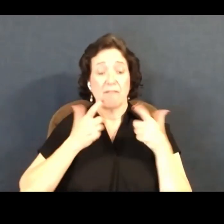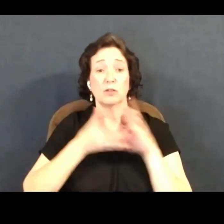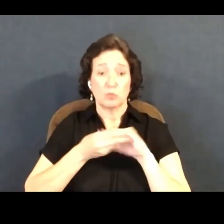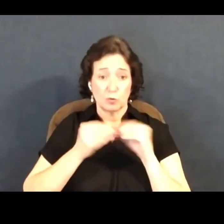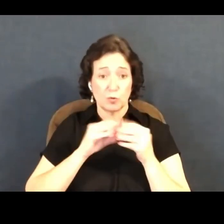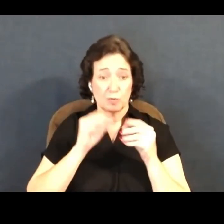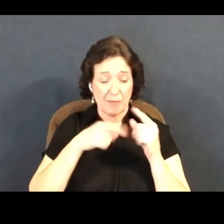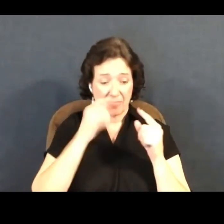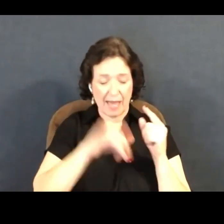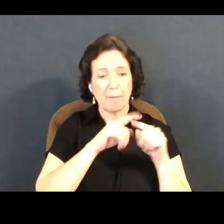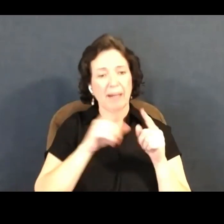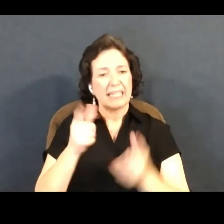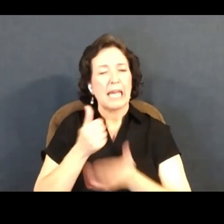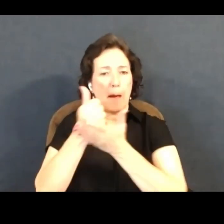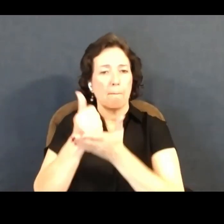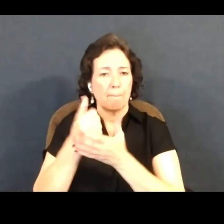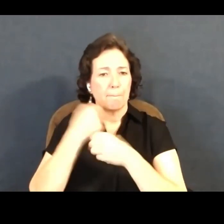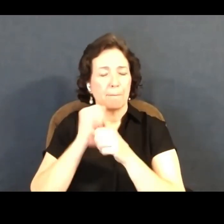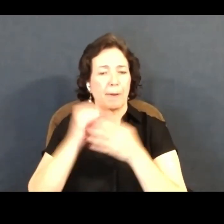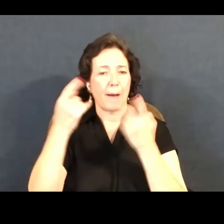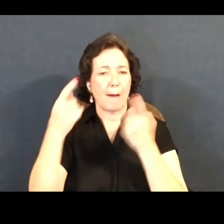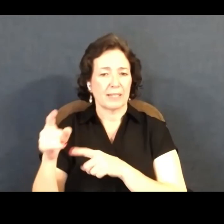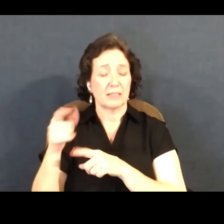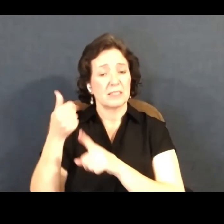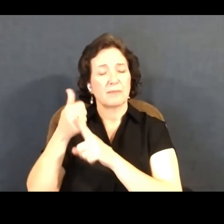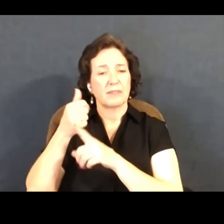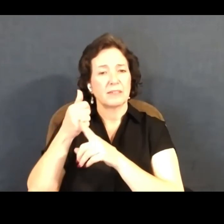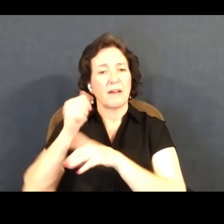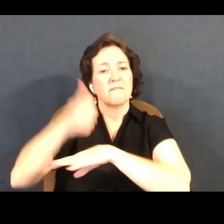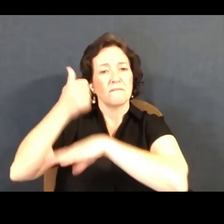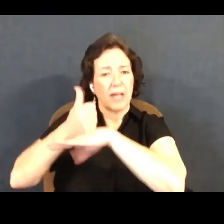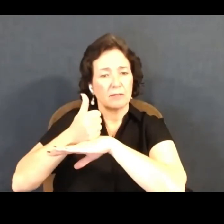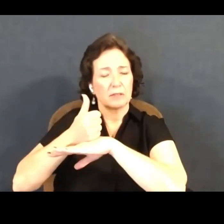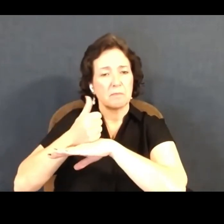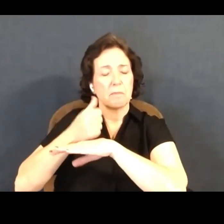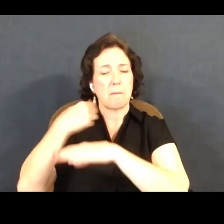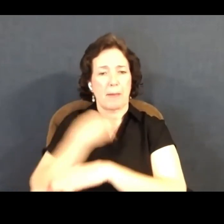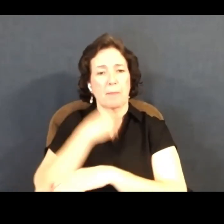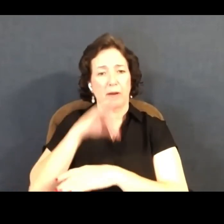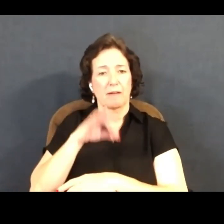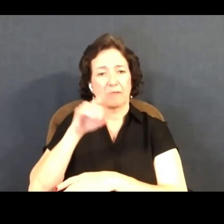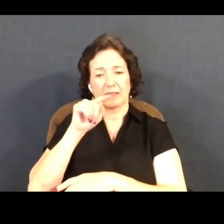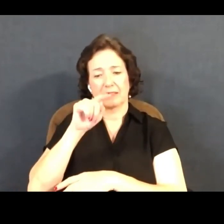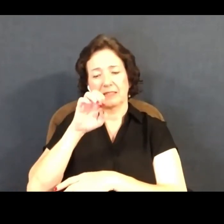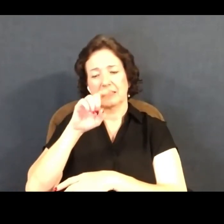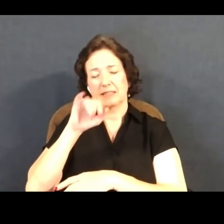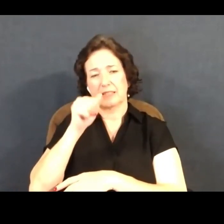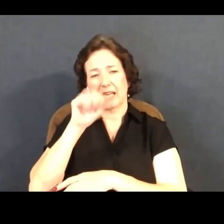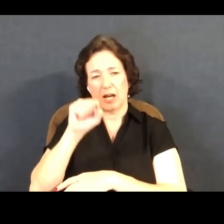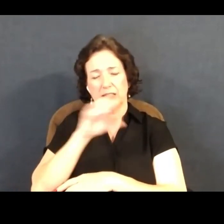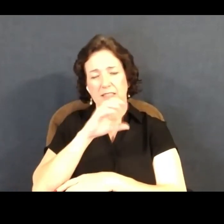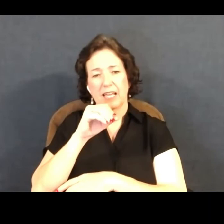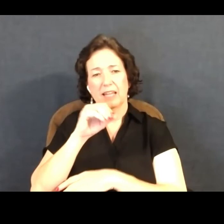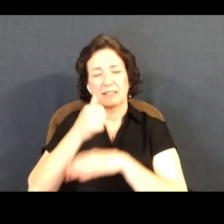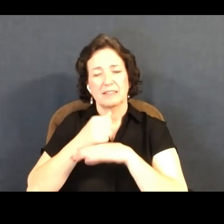but helped to make it happen. J.B. is a founding member of Tejas and the Dallas Storytelling Guild. He's a past